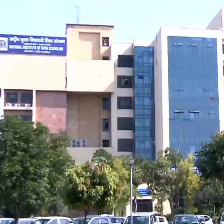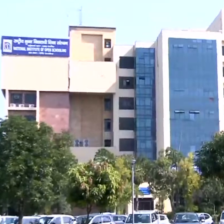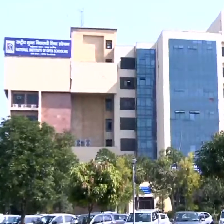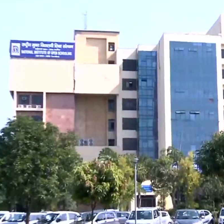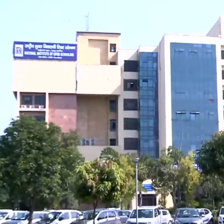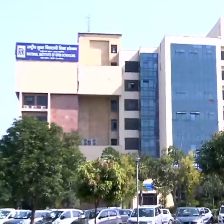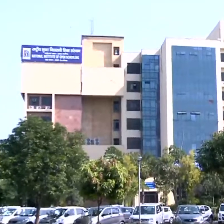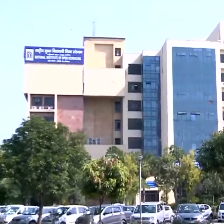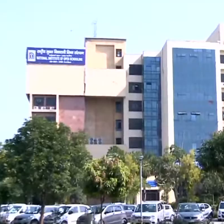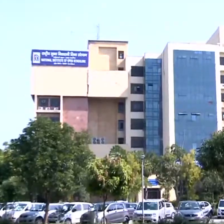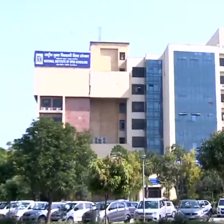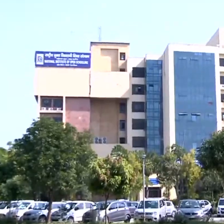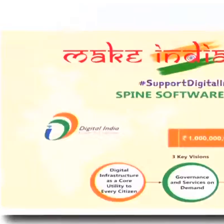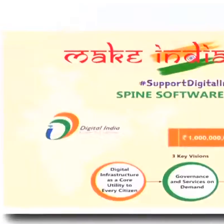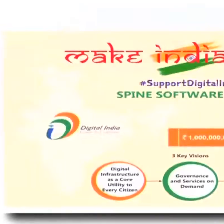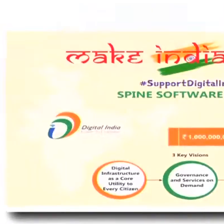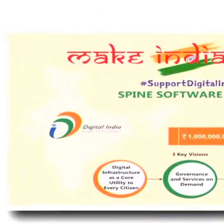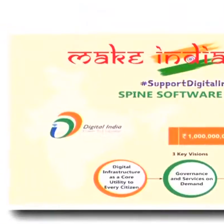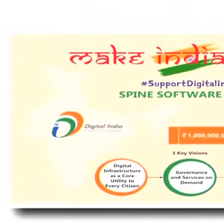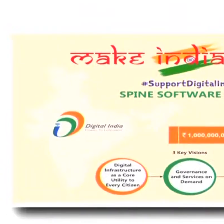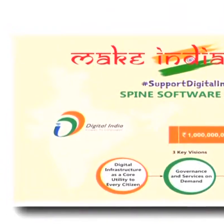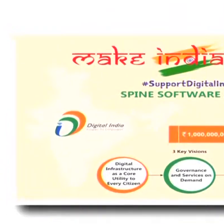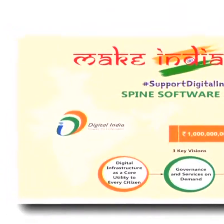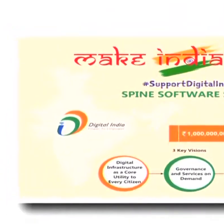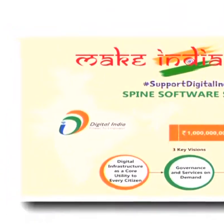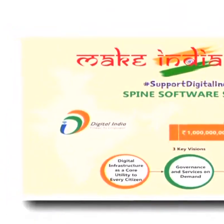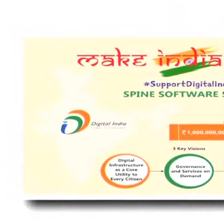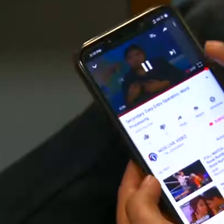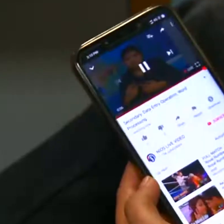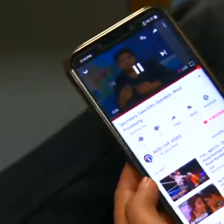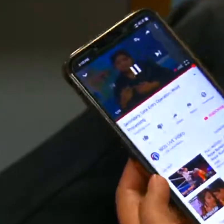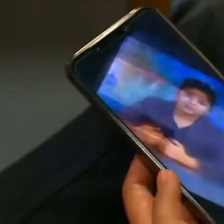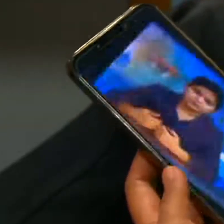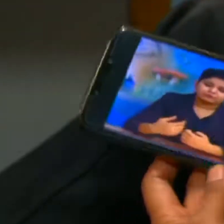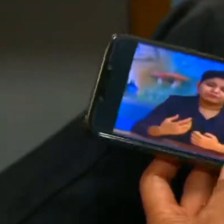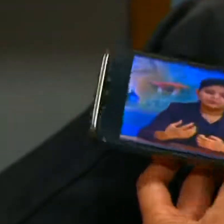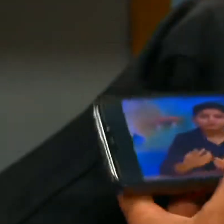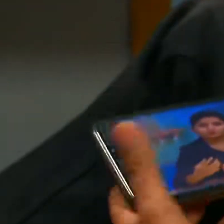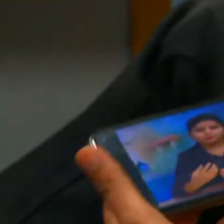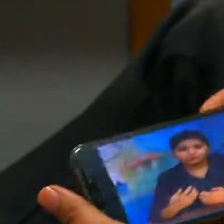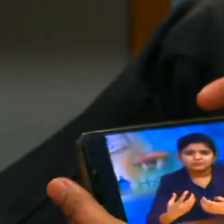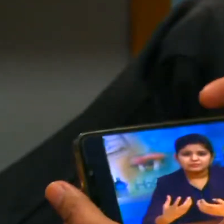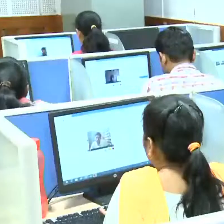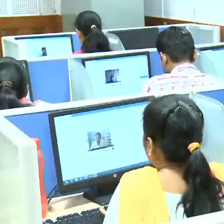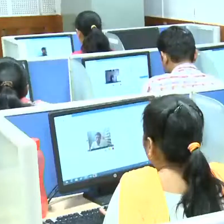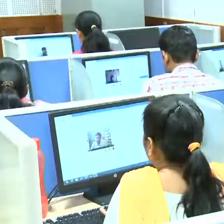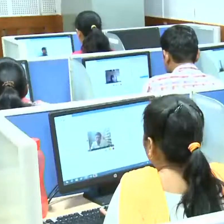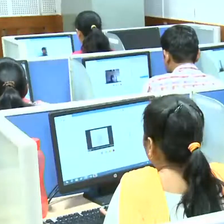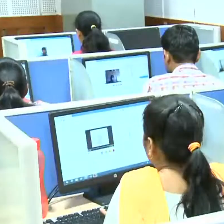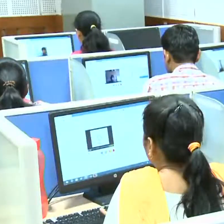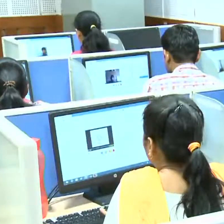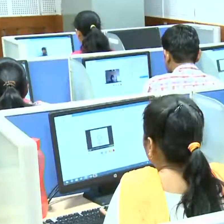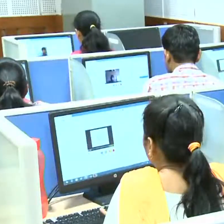NIOS also emphasizes the development of self-reliant India with quality education for the masses by meaningful innovations.